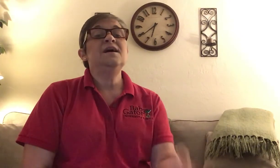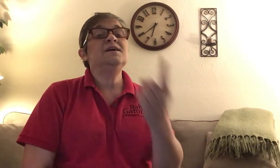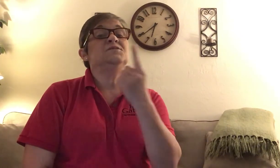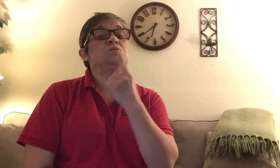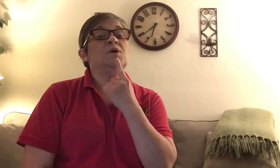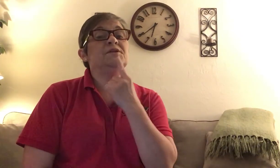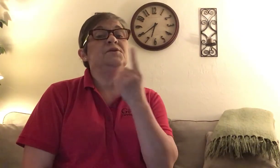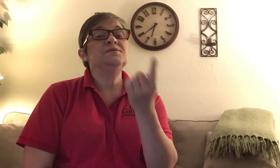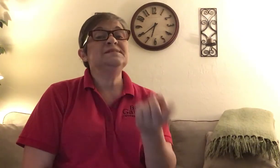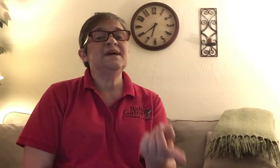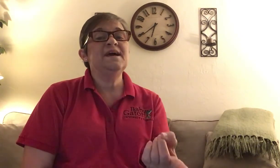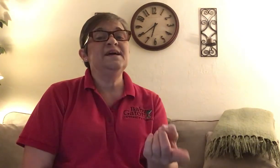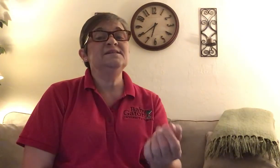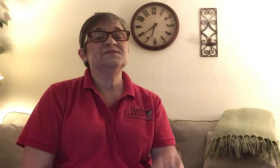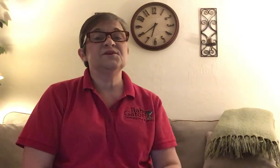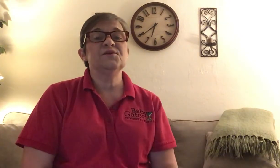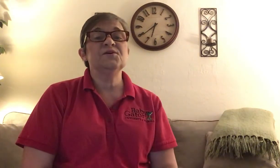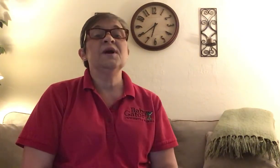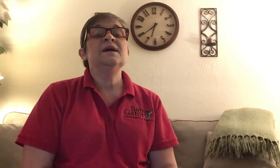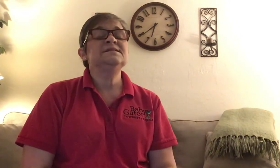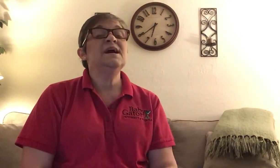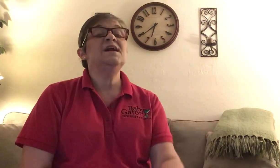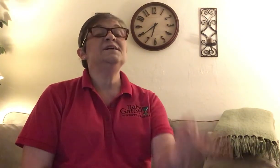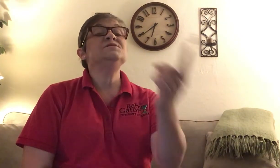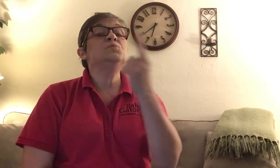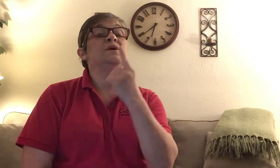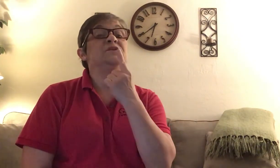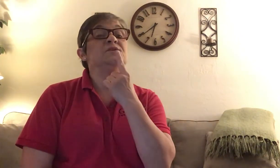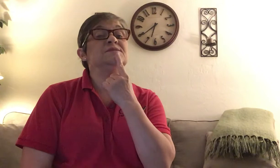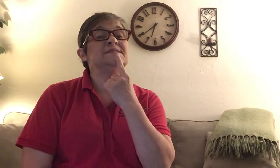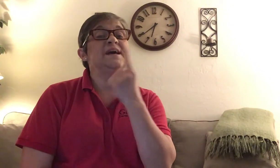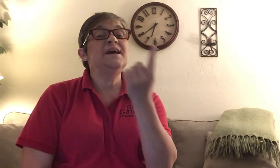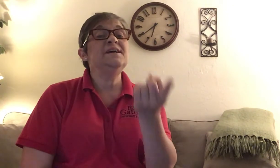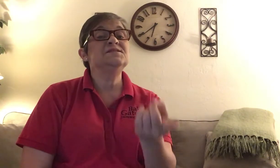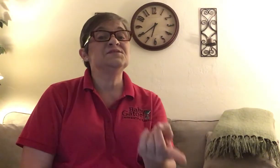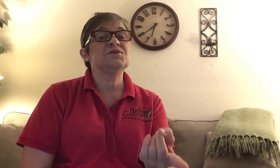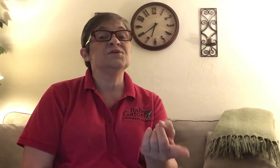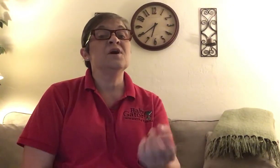us what you say, sir. Tell us what you say, sir.